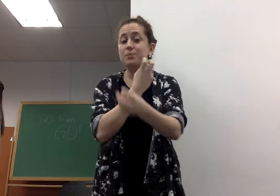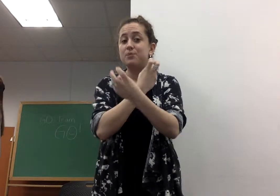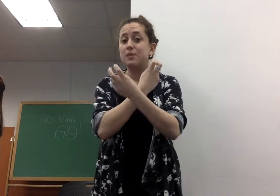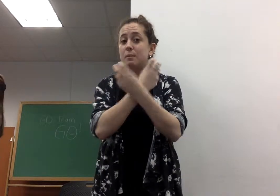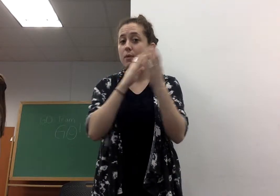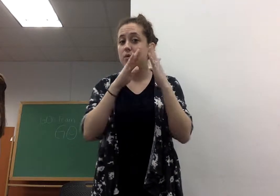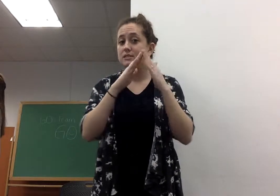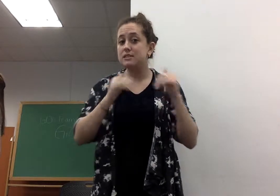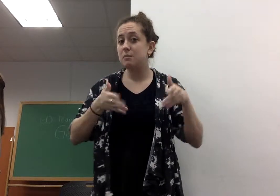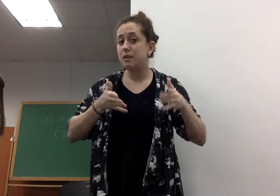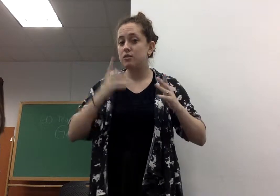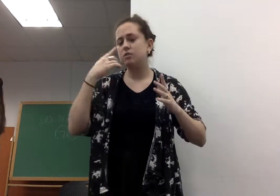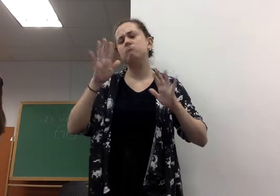down.